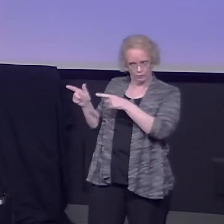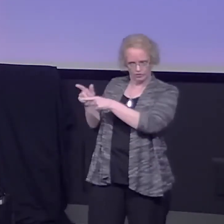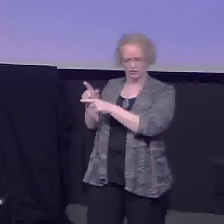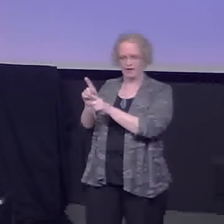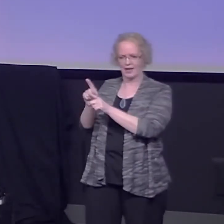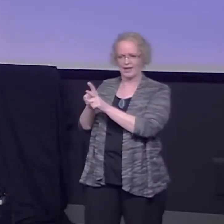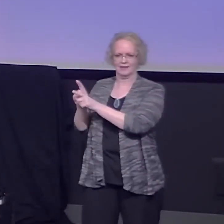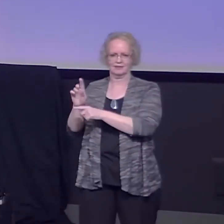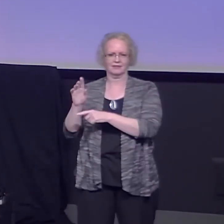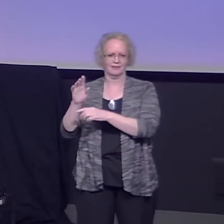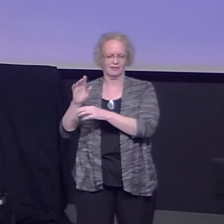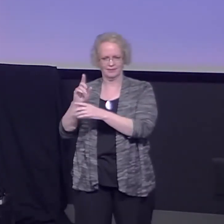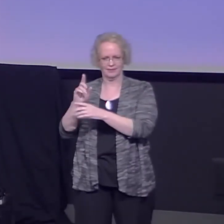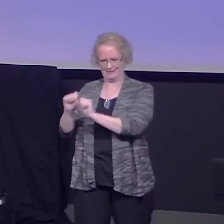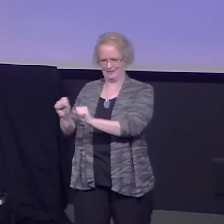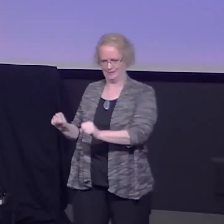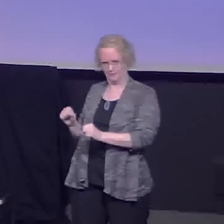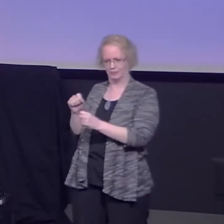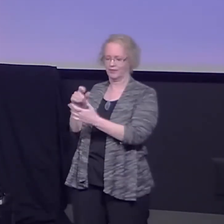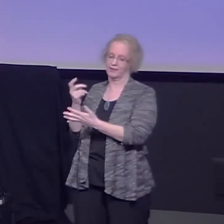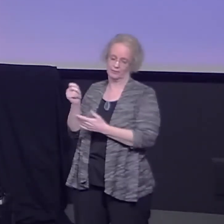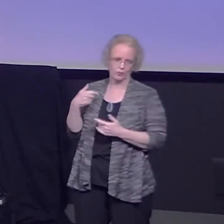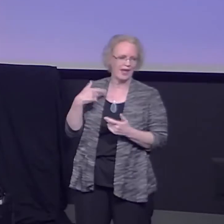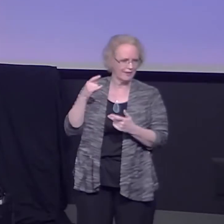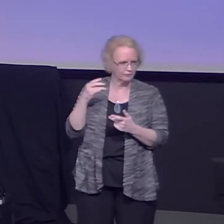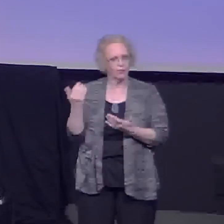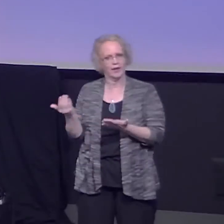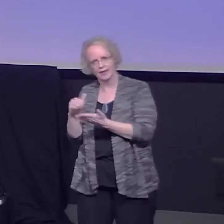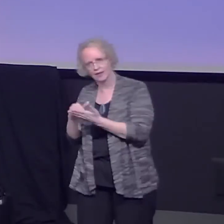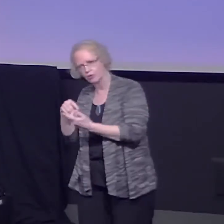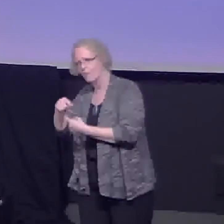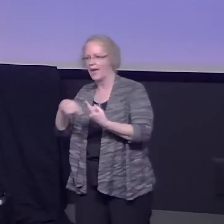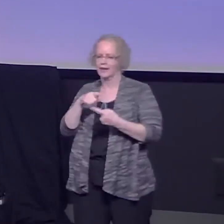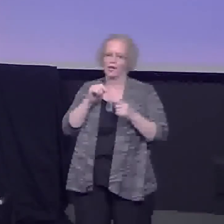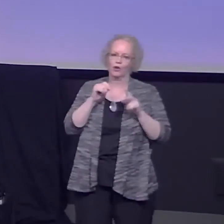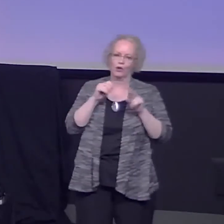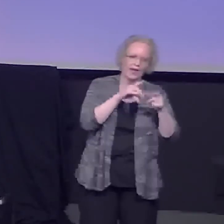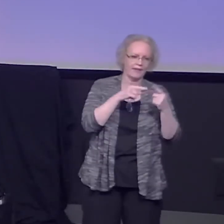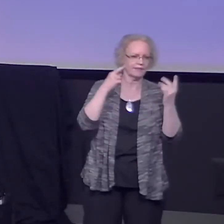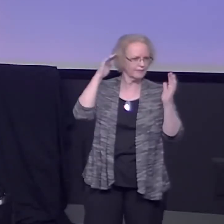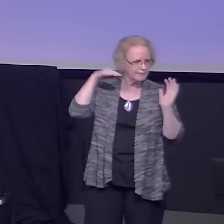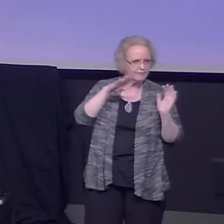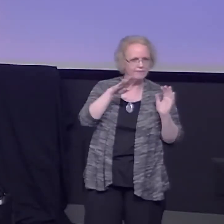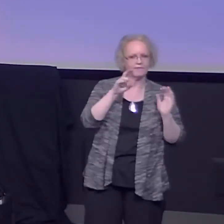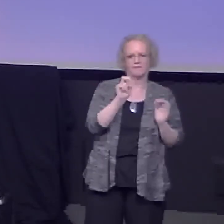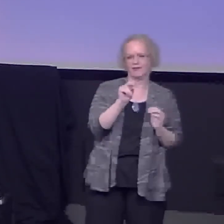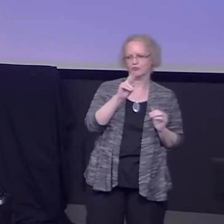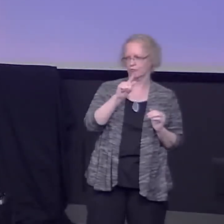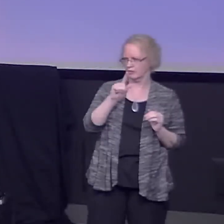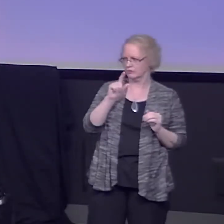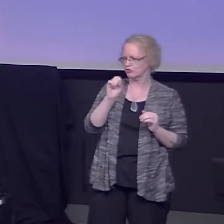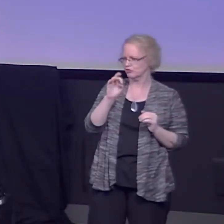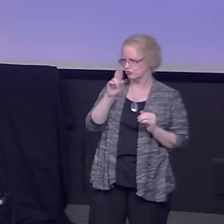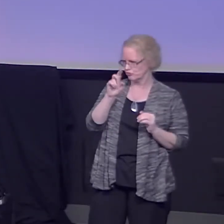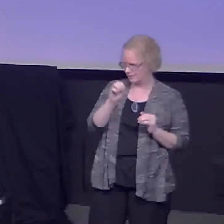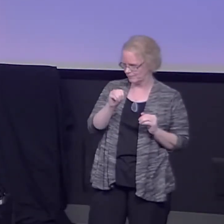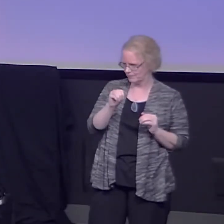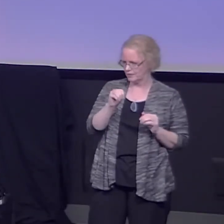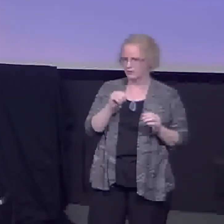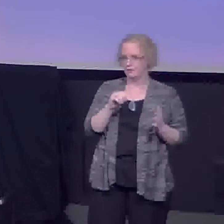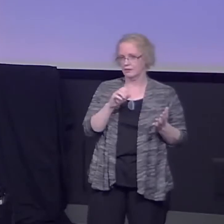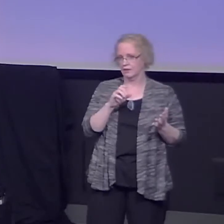have to look at the ventral stream again and see whether there's more than just the kind of primitive